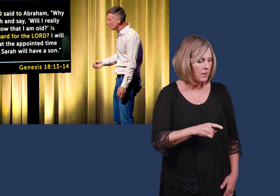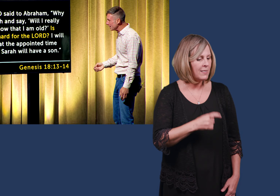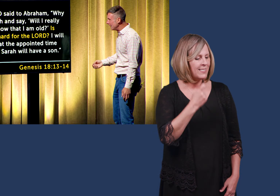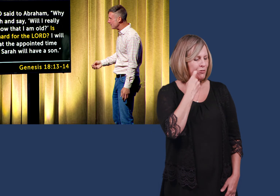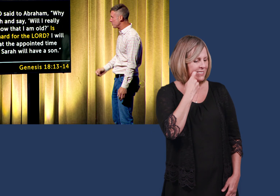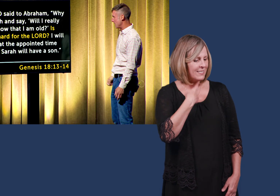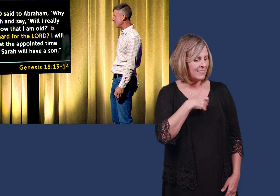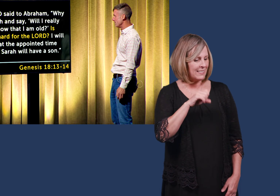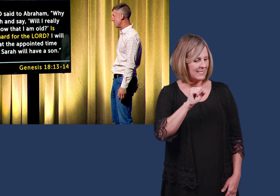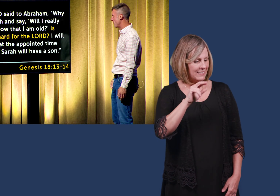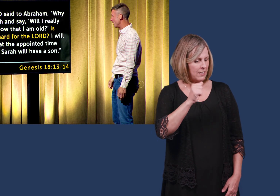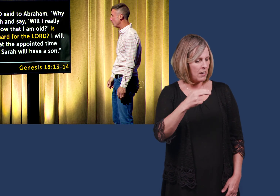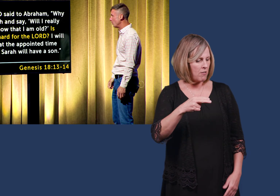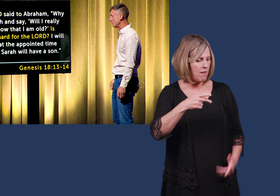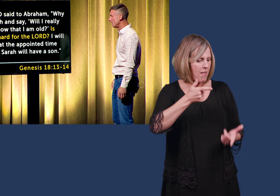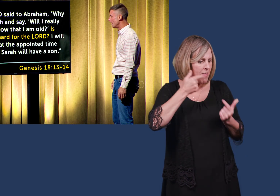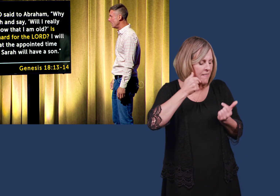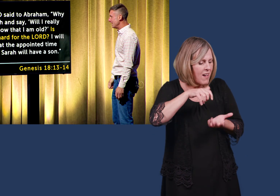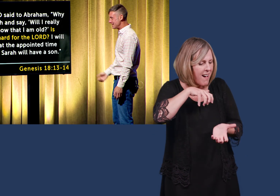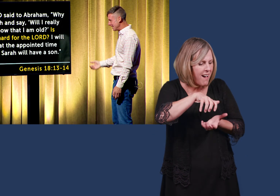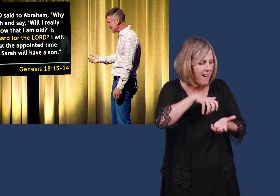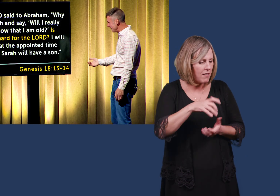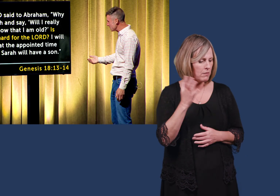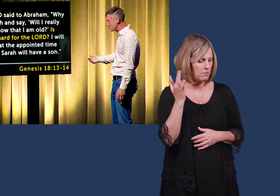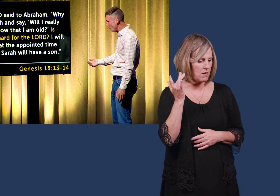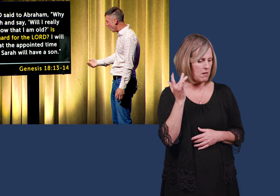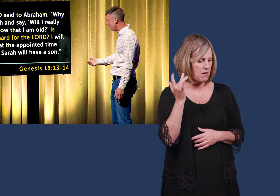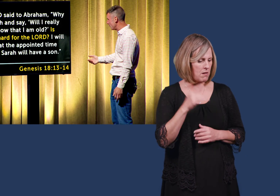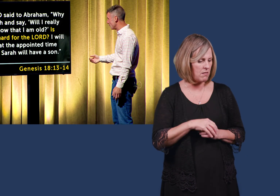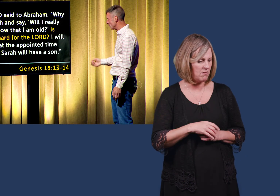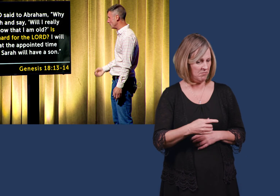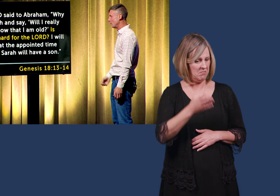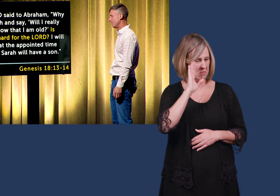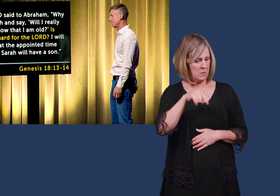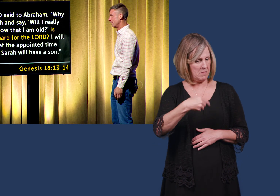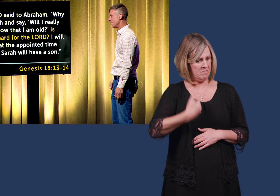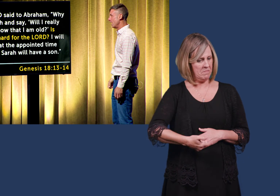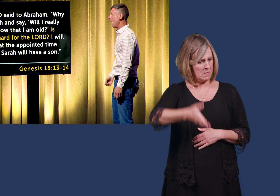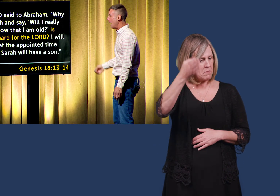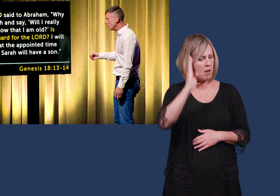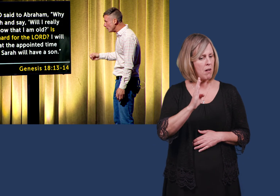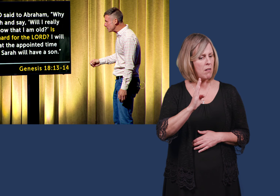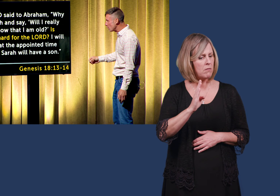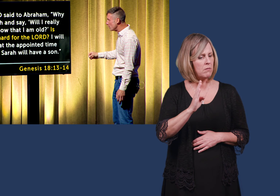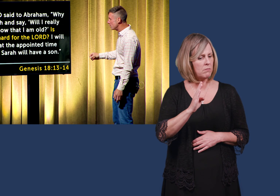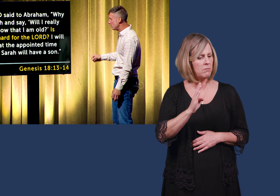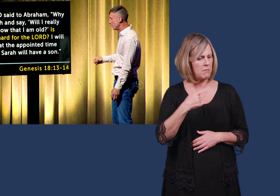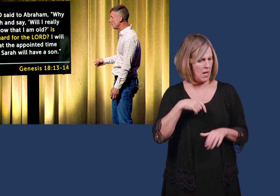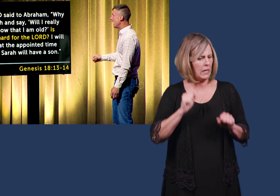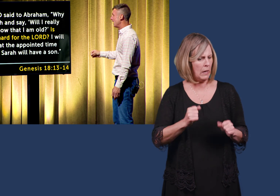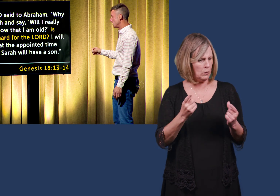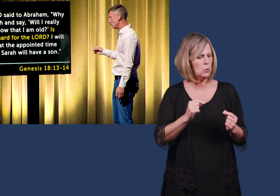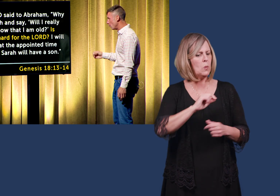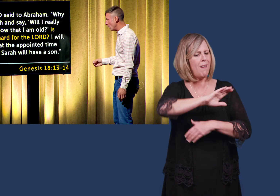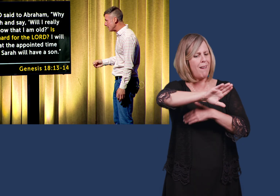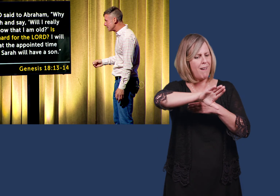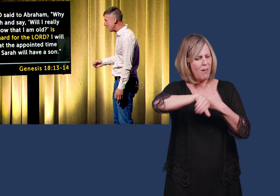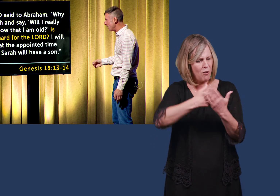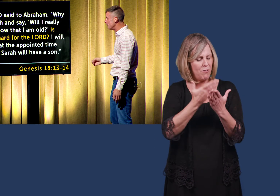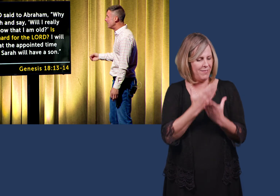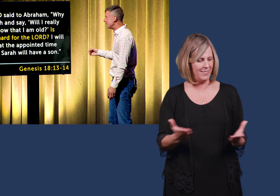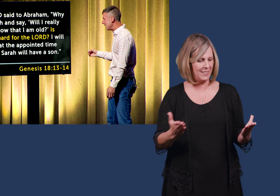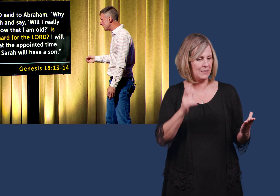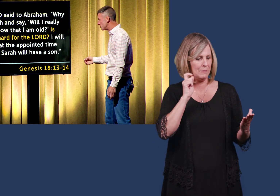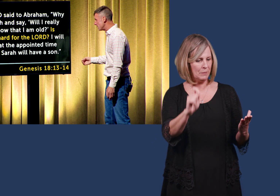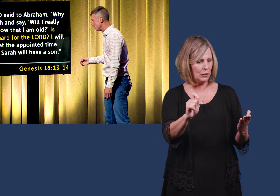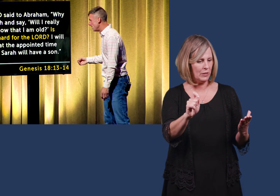I really have a child now that I'm old? Is anything too hard for the Lord? I will return to you at the appointed